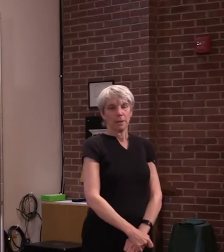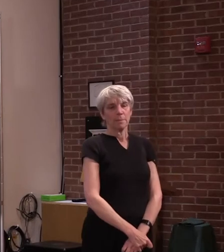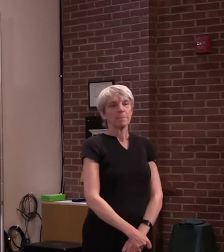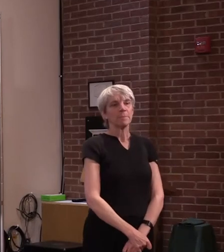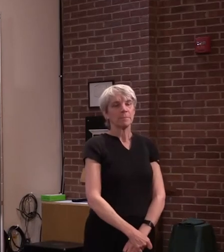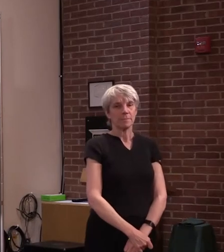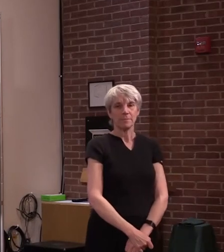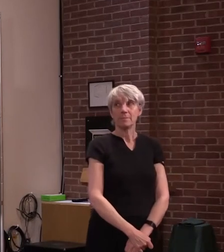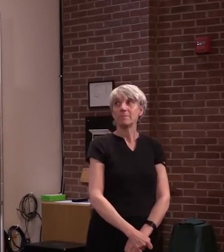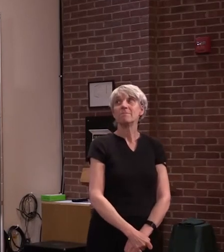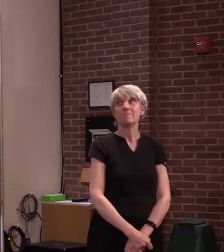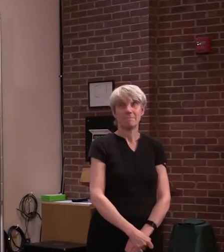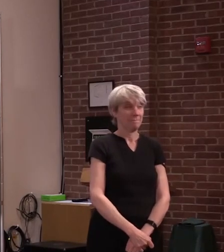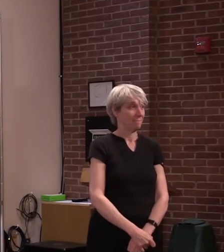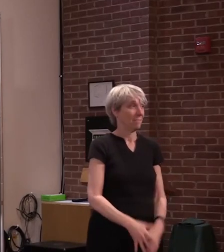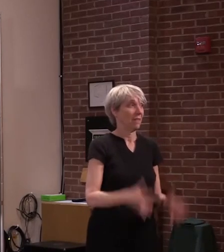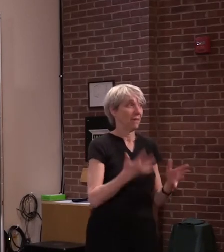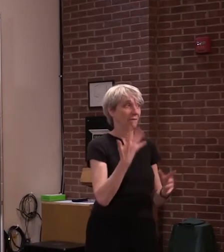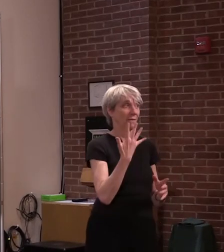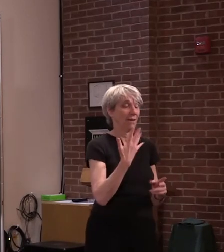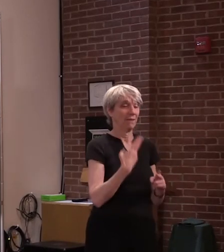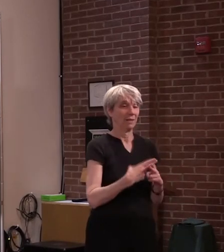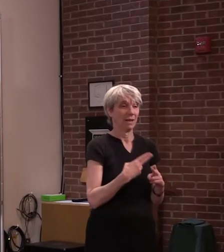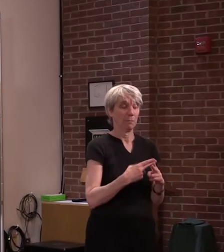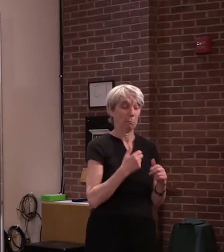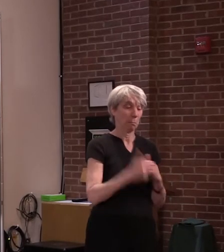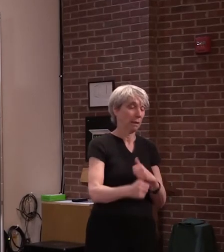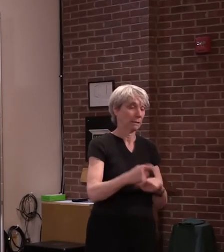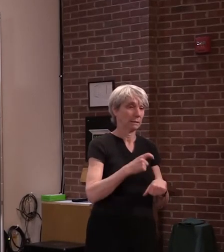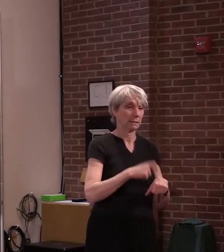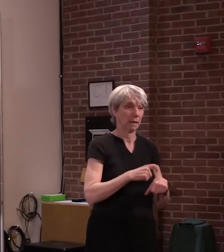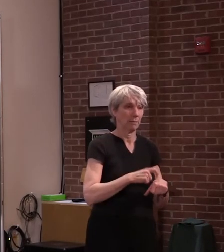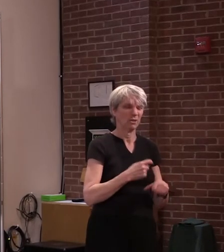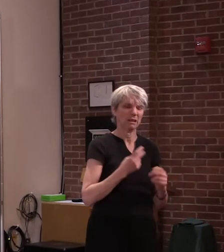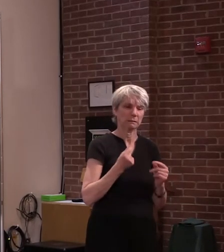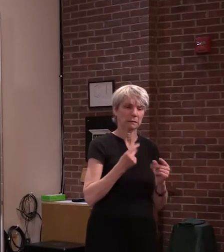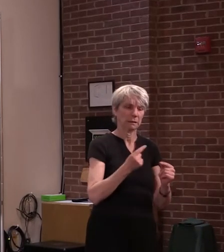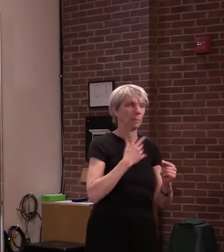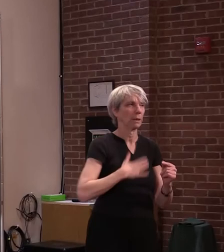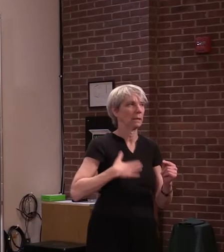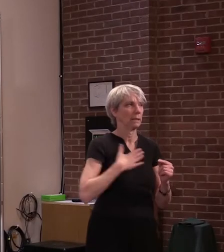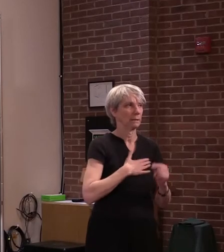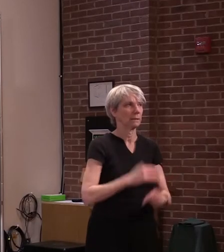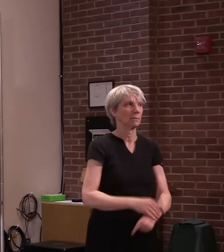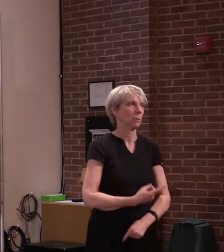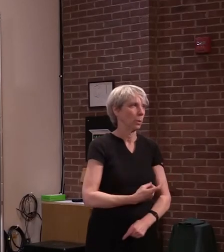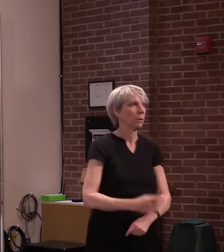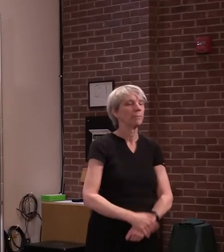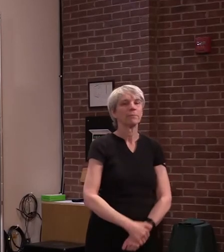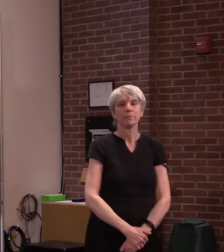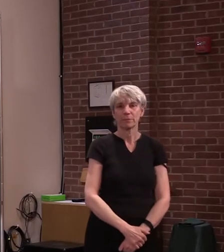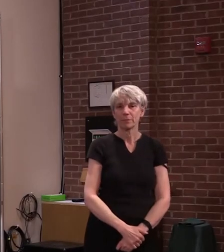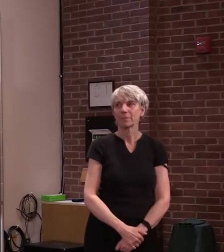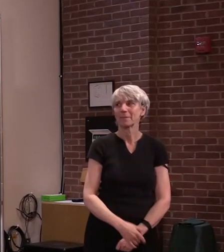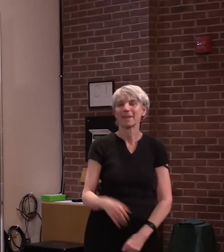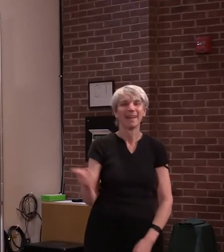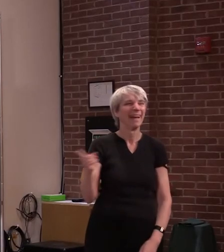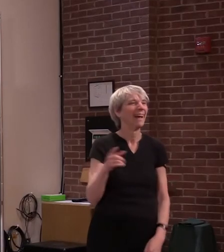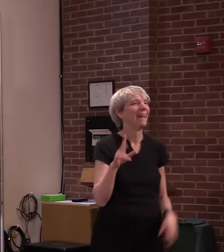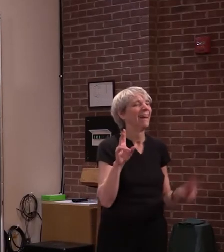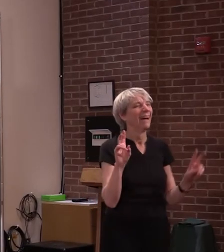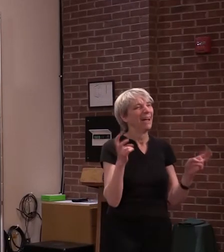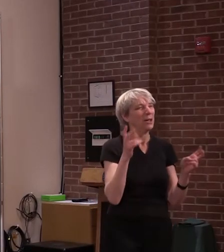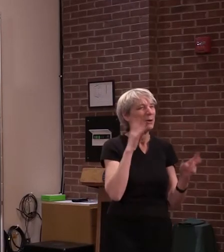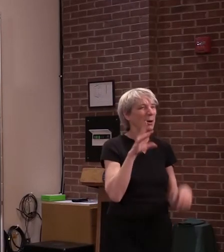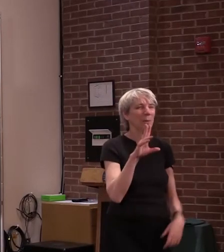All right, we have 5 to go, but we're a little bit over time, so I'm going to ask that we try to get through these as fast as possible. It's like a lightning round. Have a